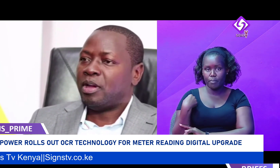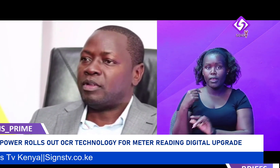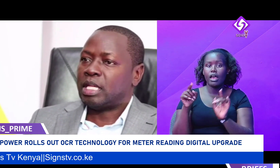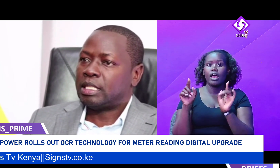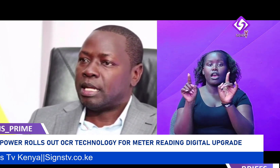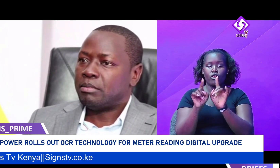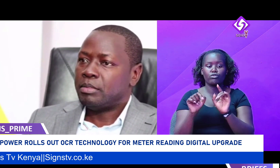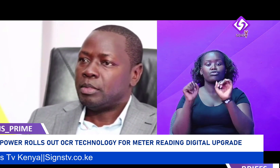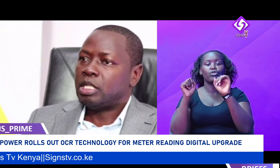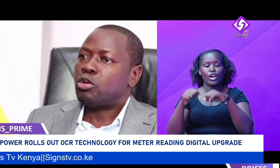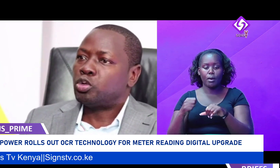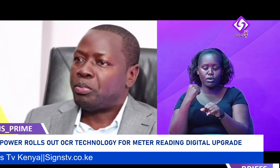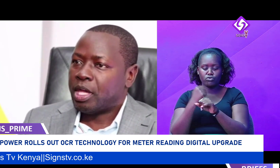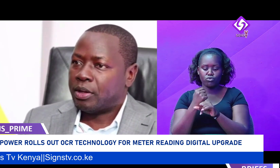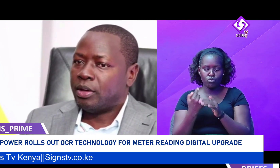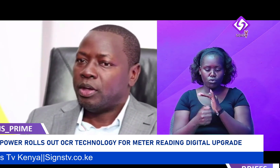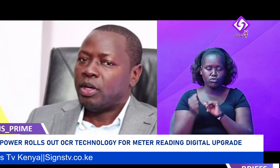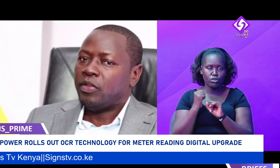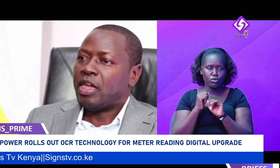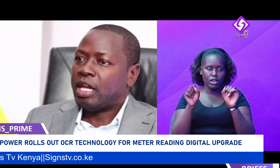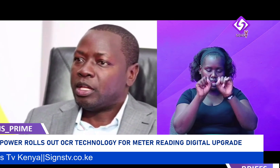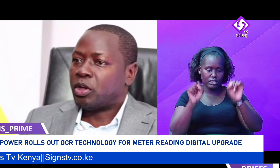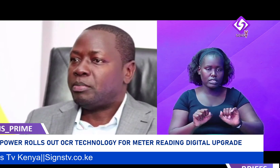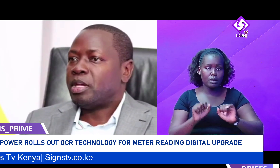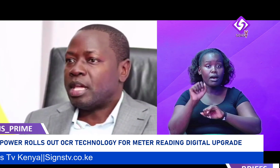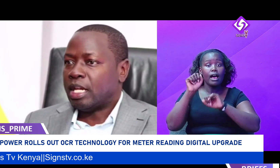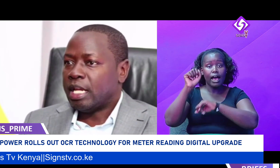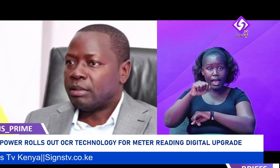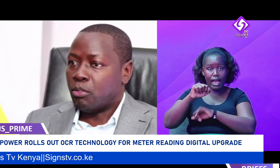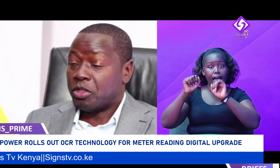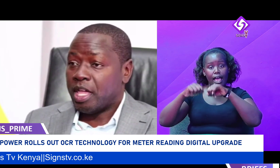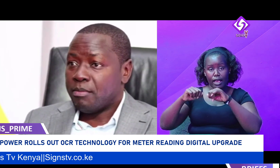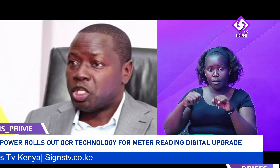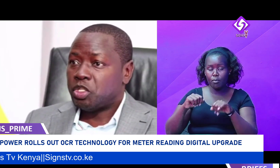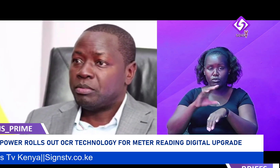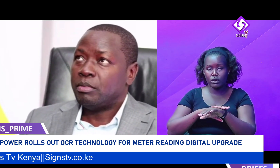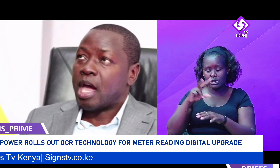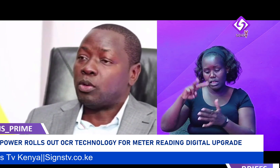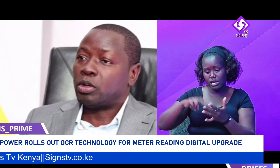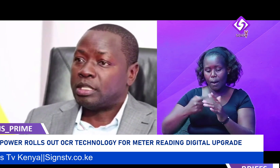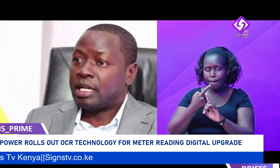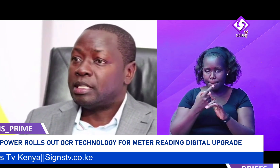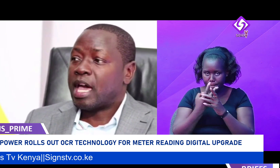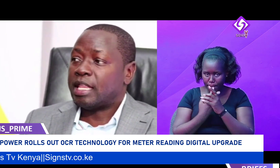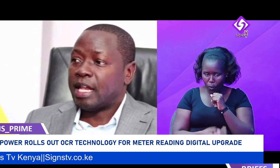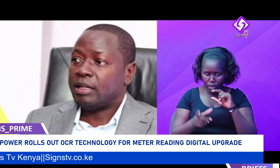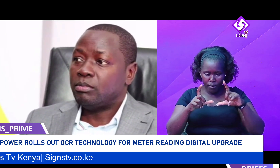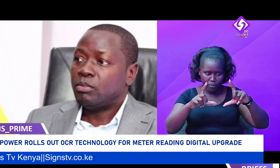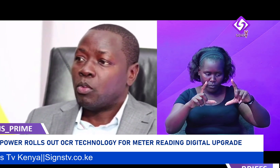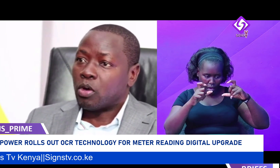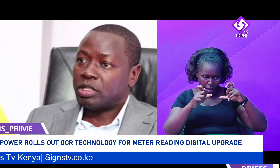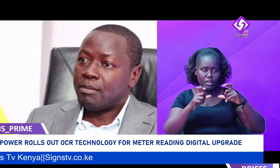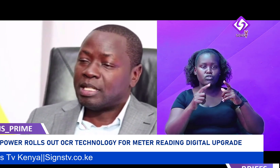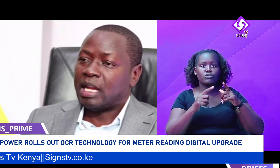compare with what we have in the system. It's able to pick the reading, so it picks the reading, both the image and what it reads, and